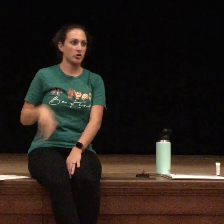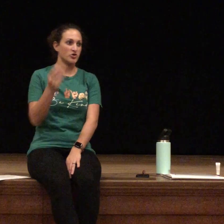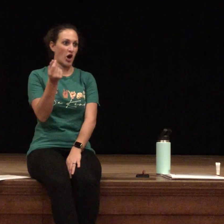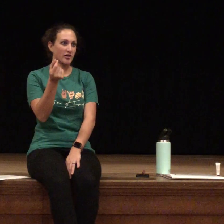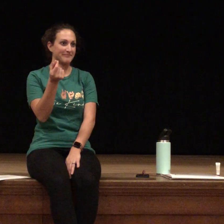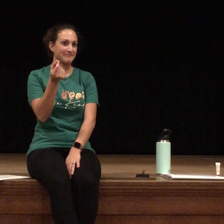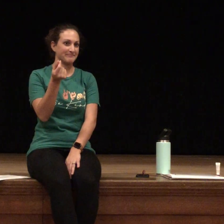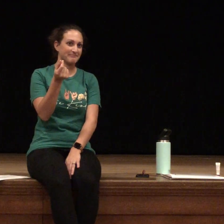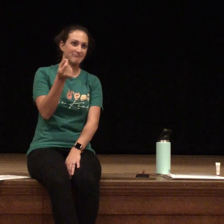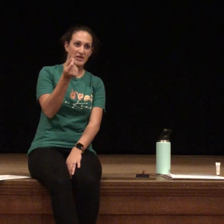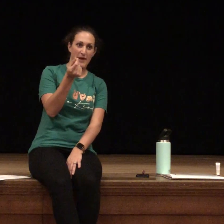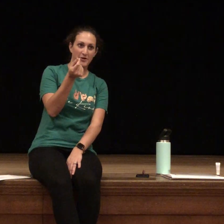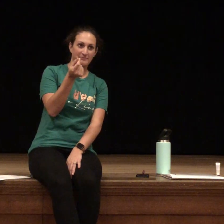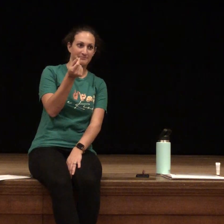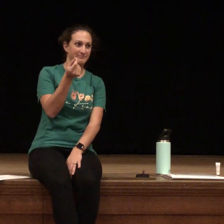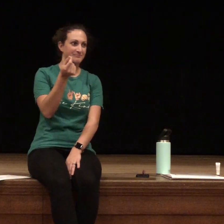dog. Doesn't matter.